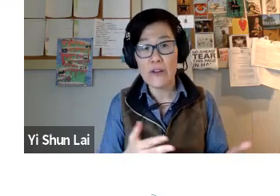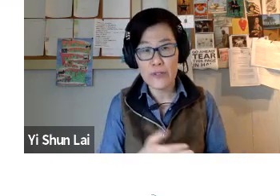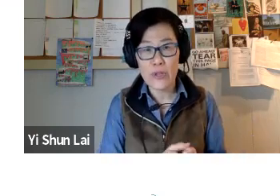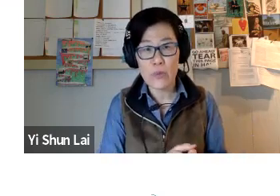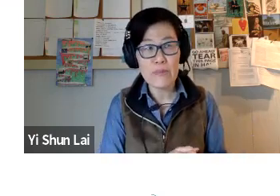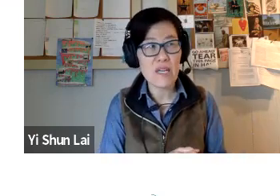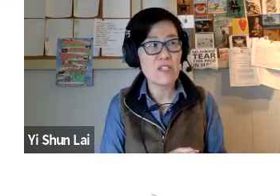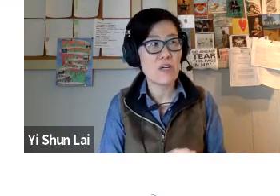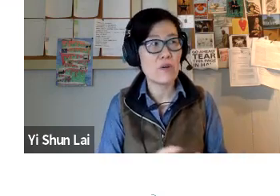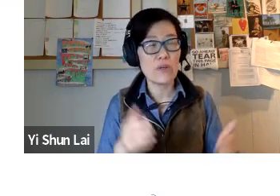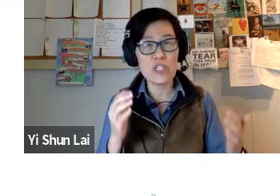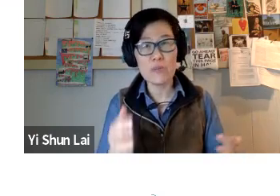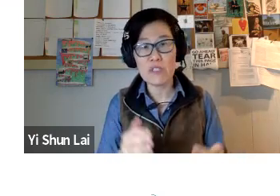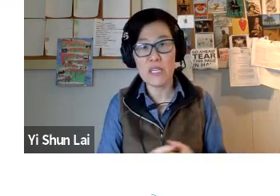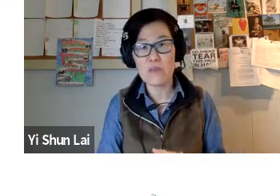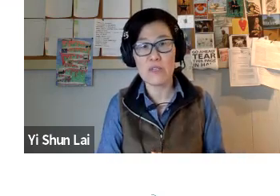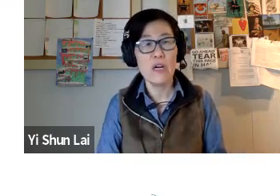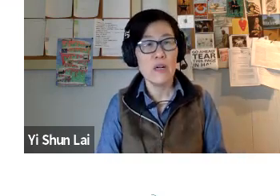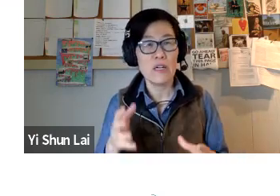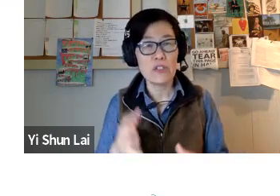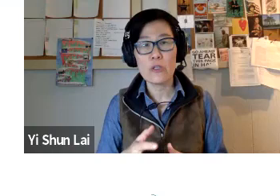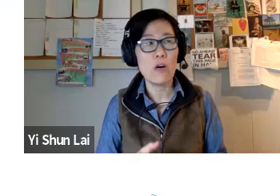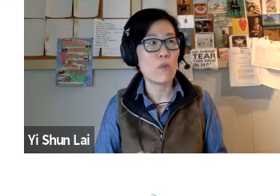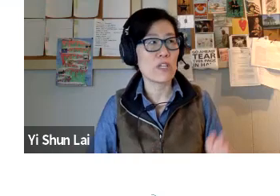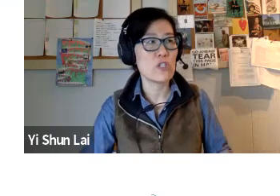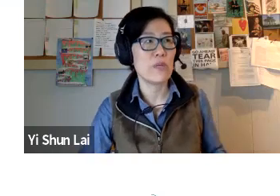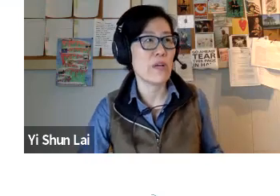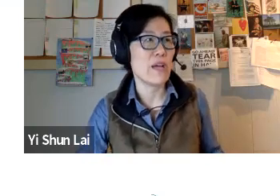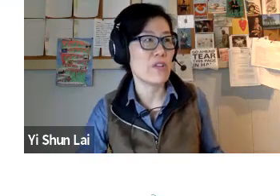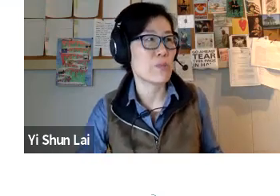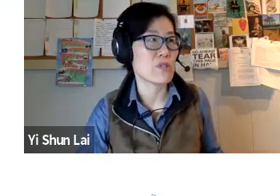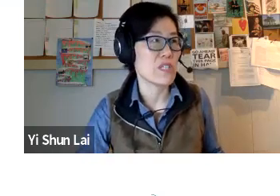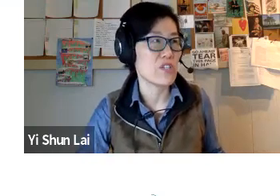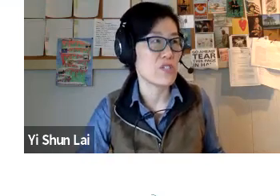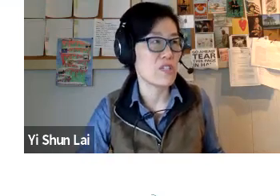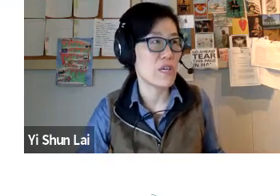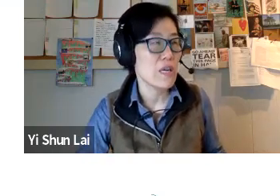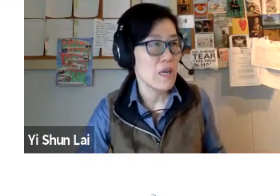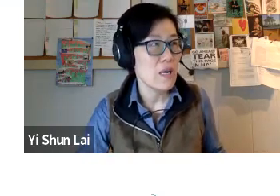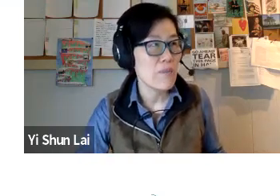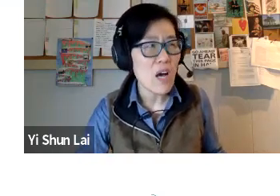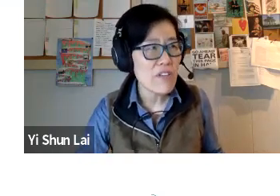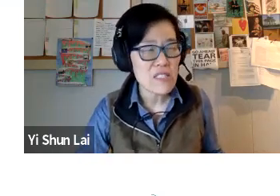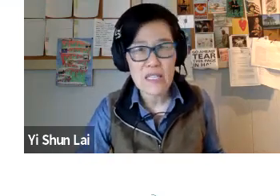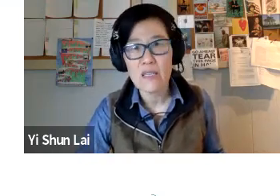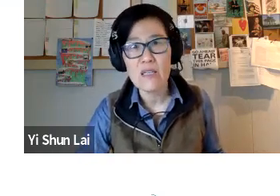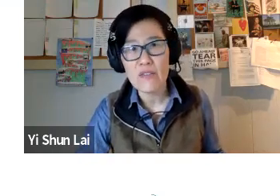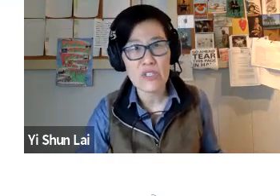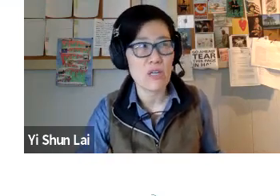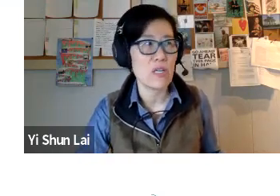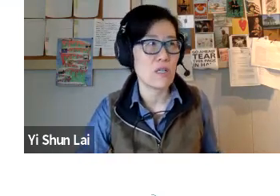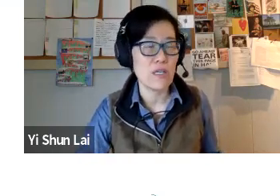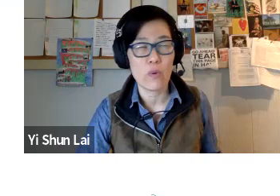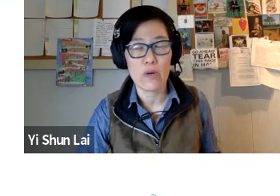extensive bios on their website. So, just be responsible, do the homework, and you should be okay in this personalization sense, right? Obviously,